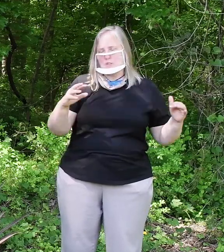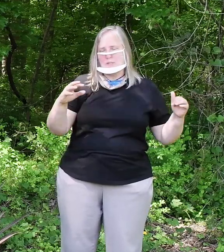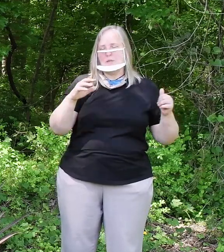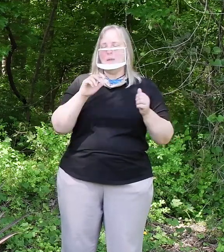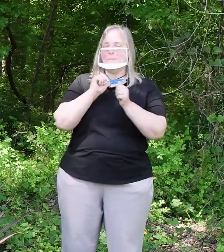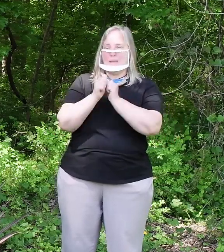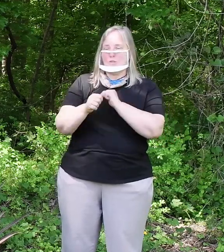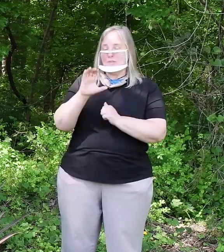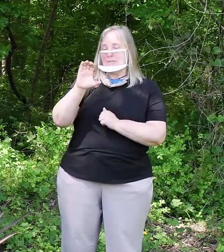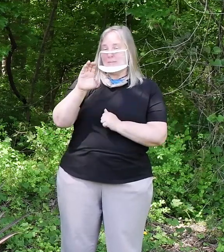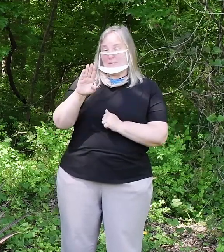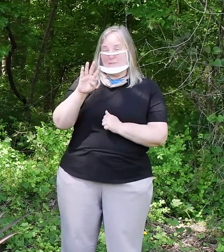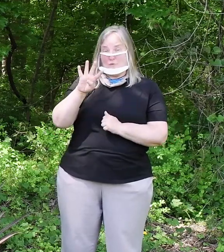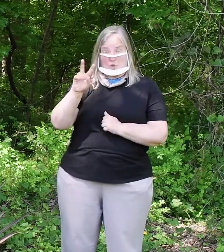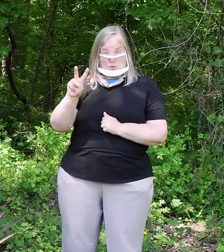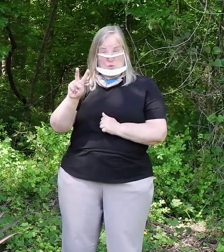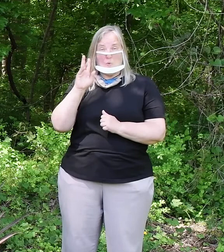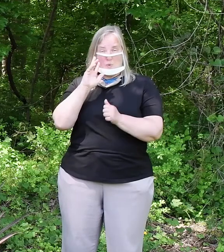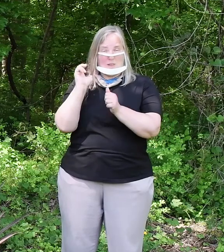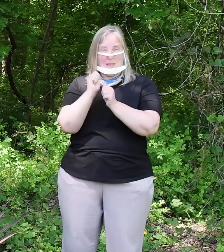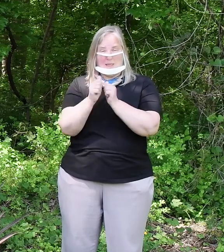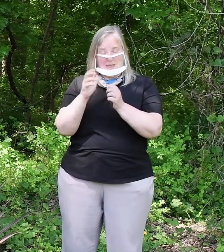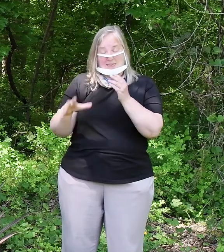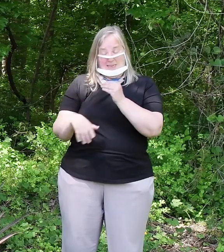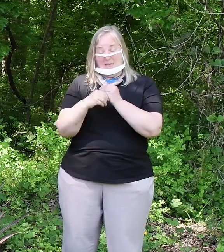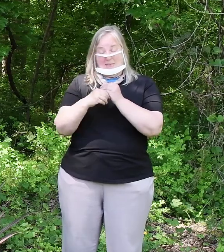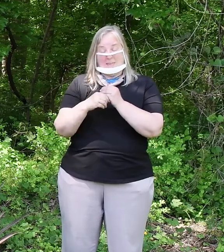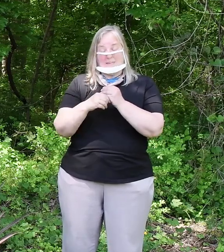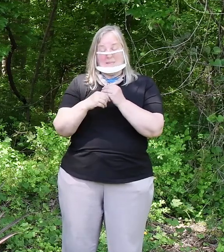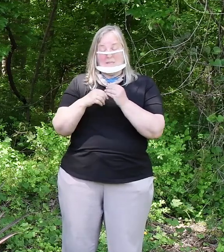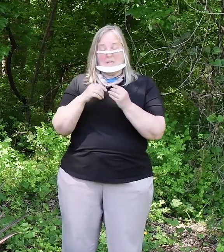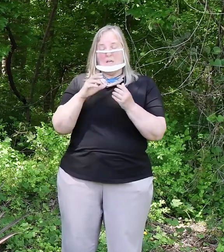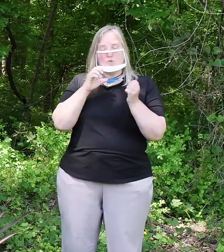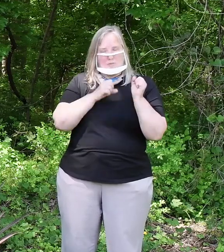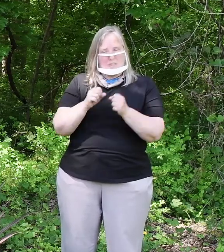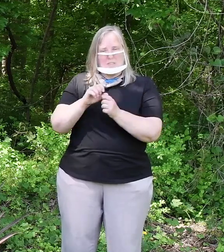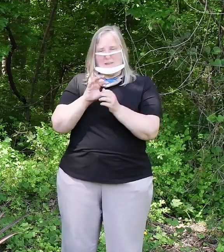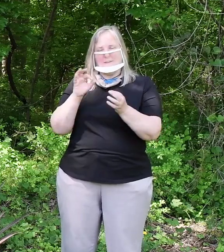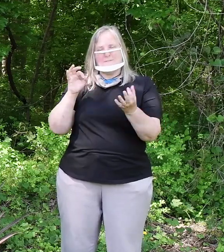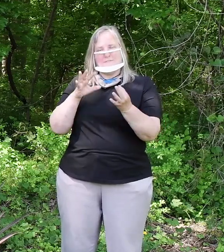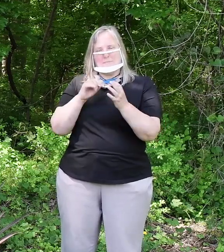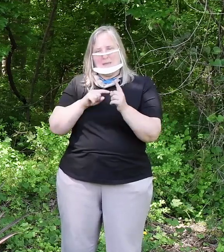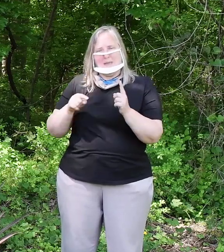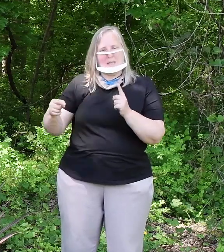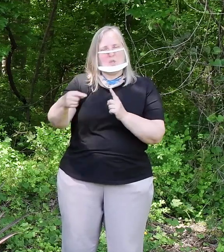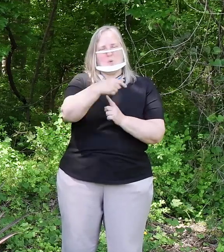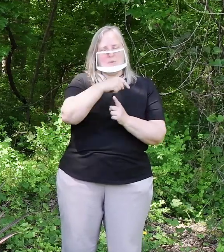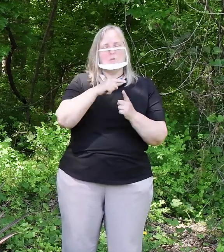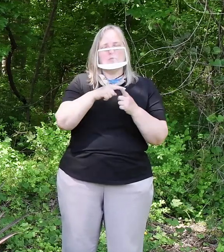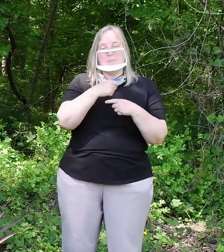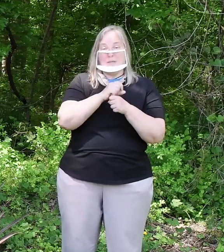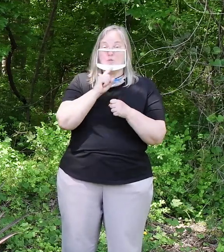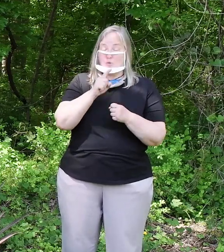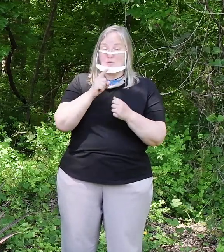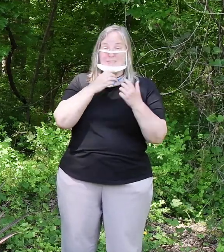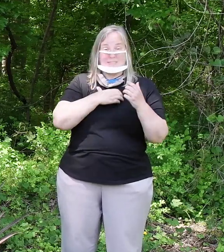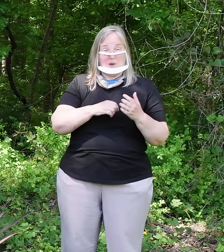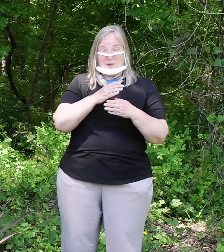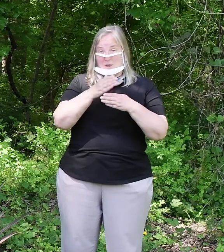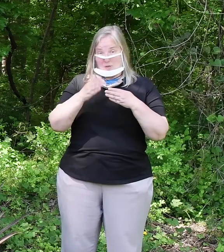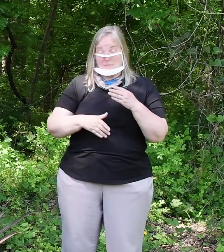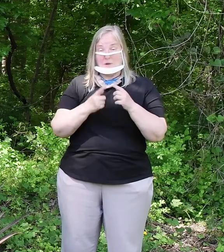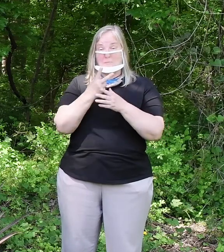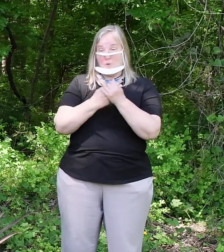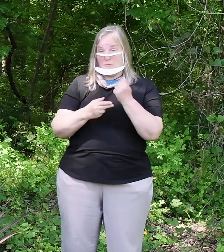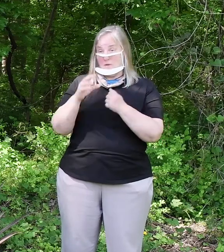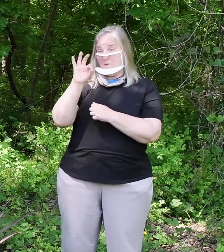CB 42 will add a strategic feedback loop to assure that the desired outcomes of both